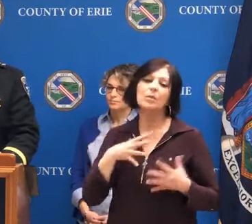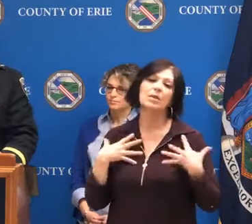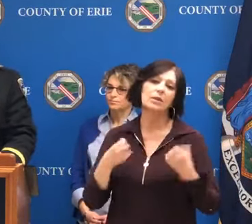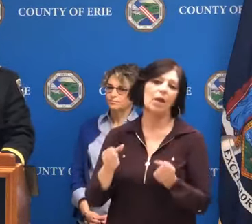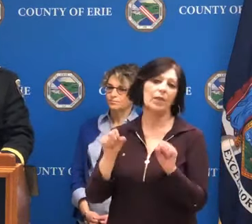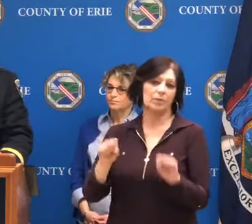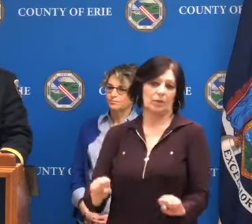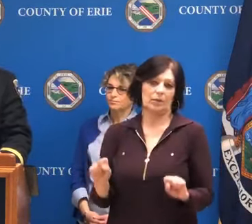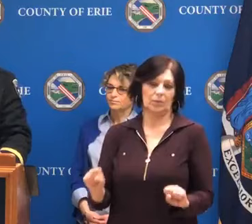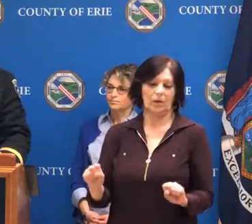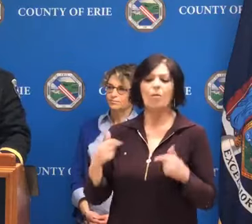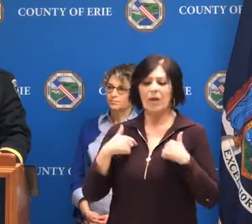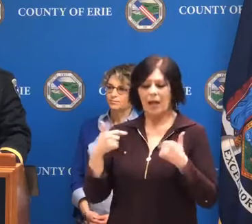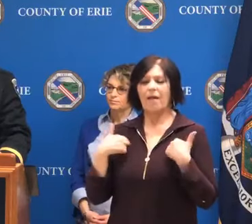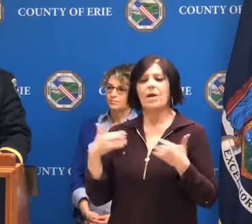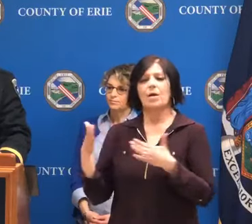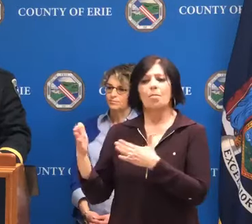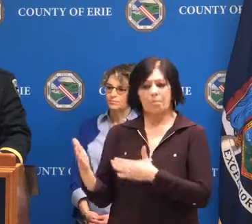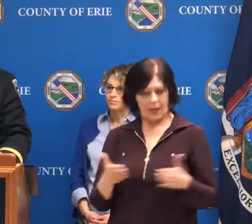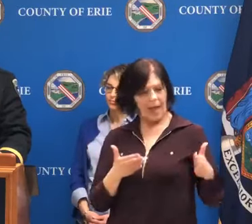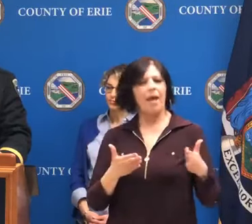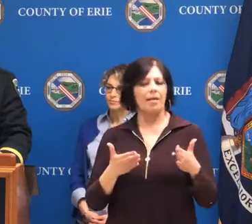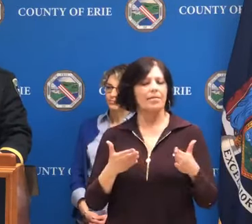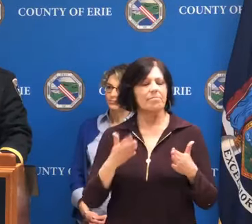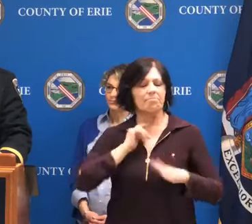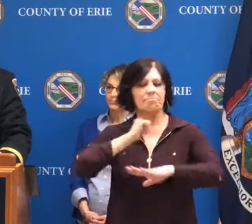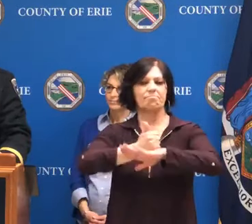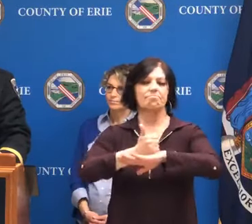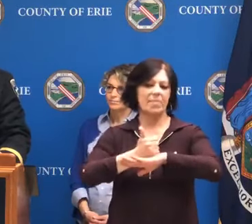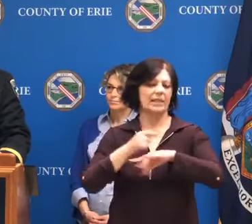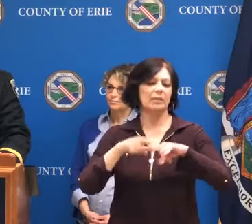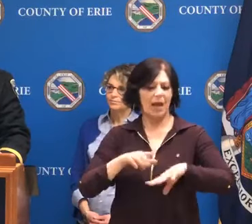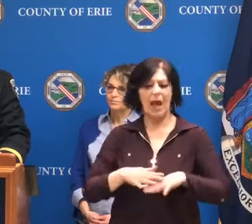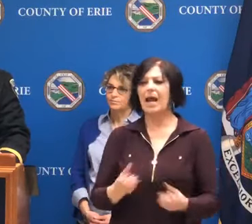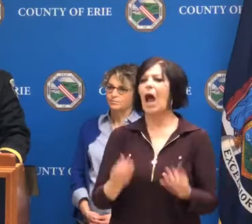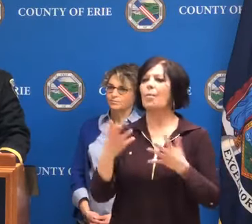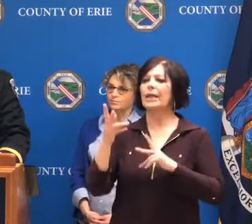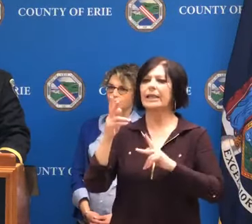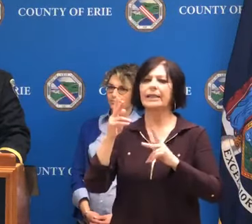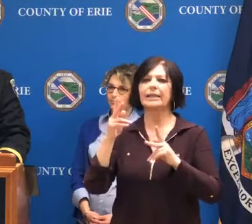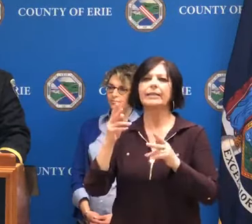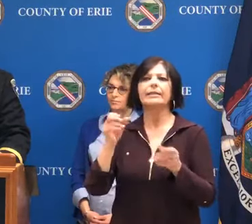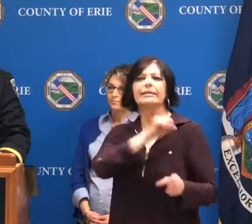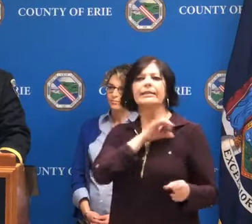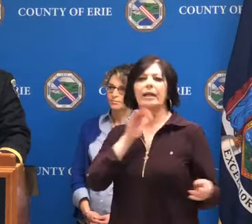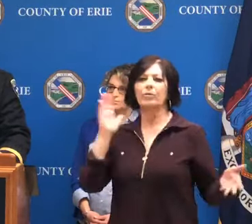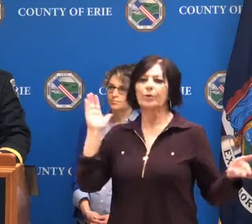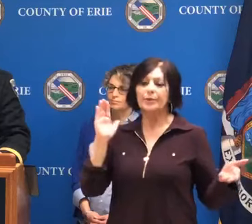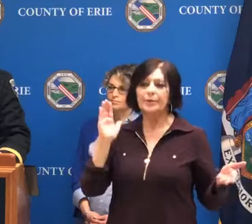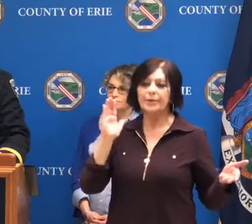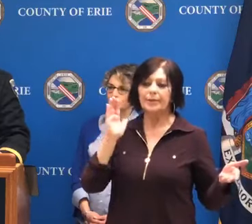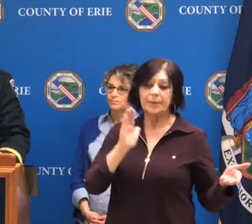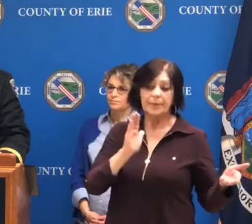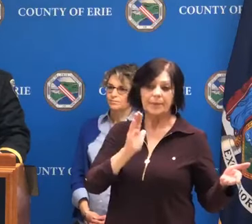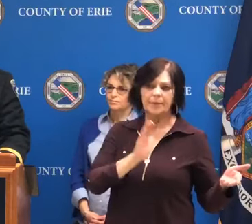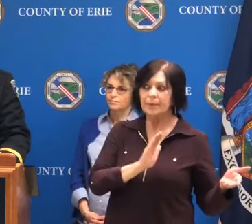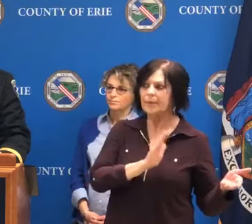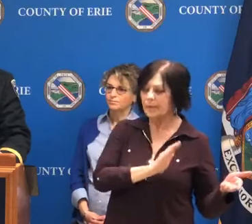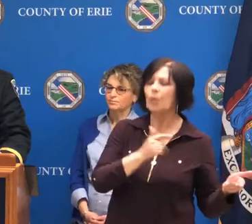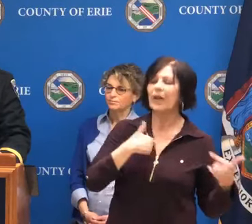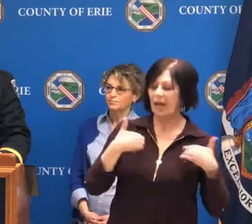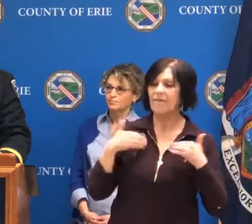contingency plans in place based on a 10%, 20%, 30%, 40% staff reduction. If we have to put our people in quarantine,